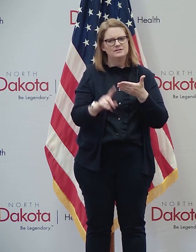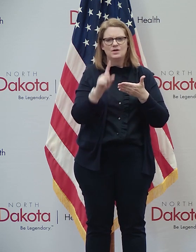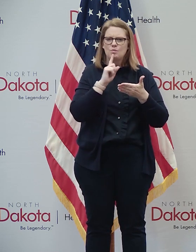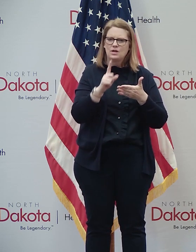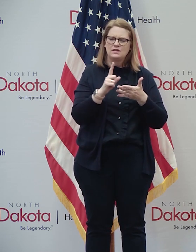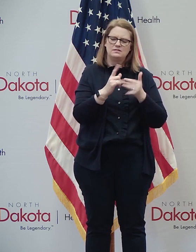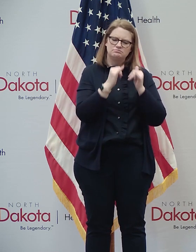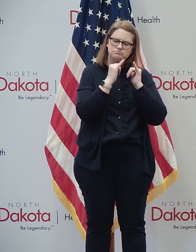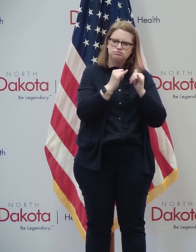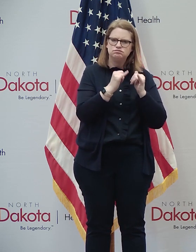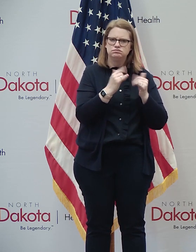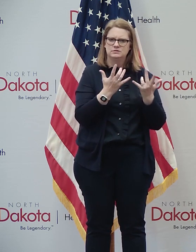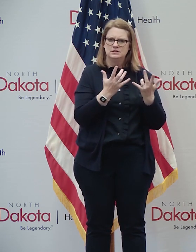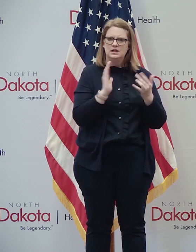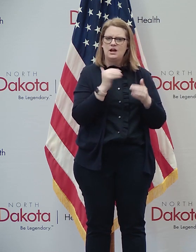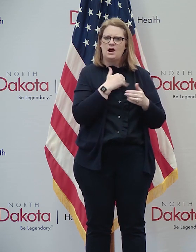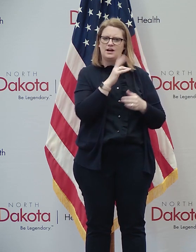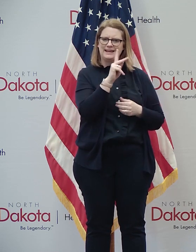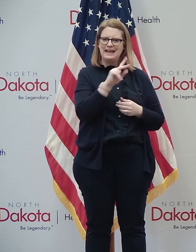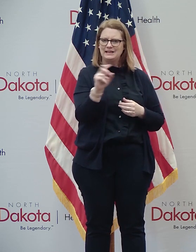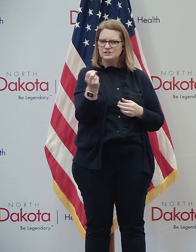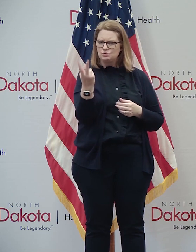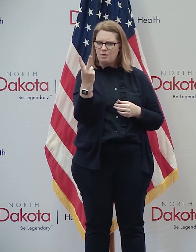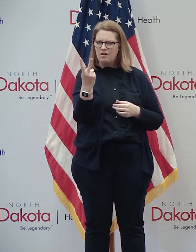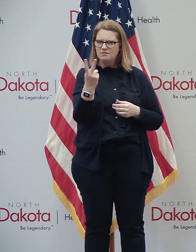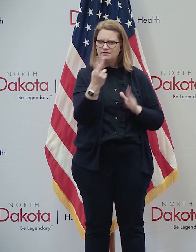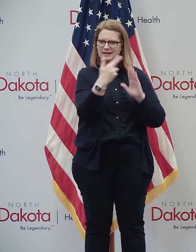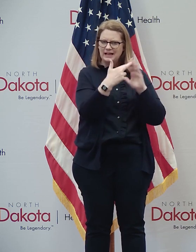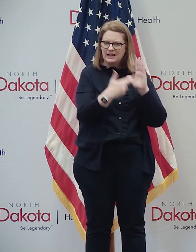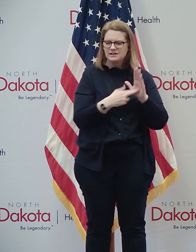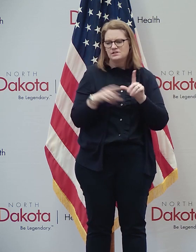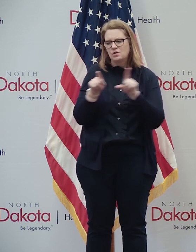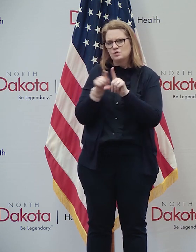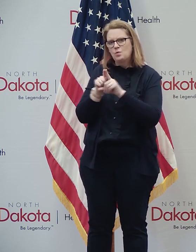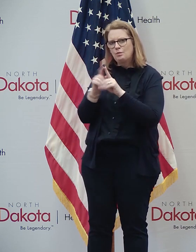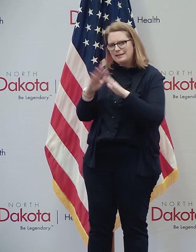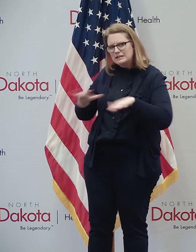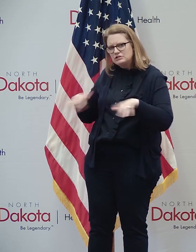our K-12 guidance with child care expectations.